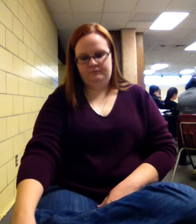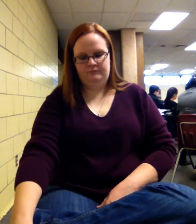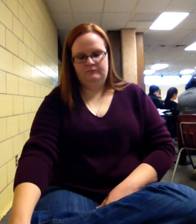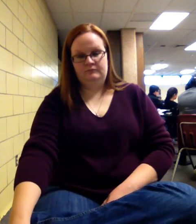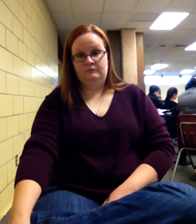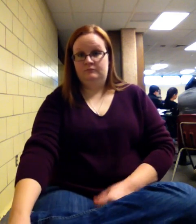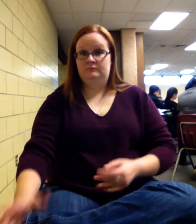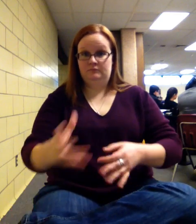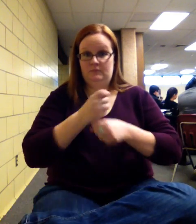Everybody get 105?